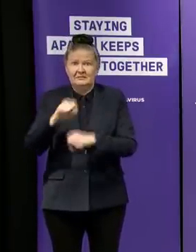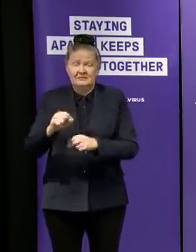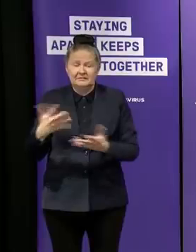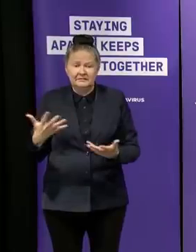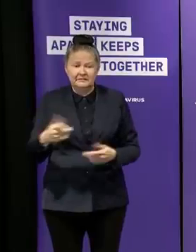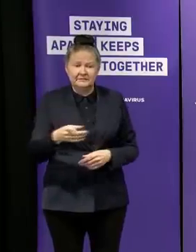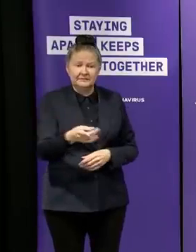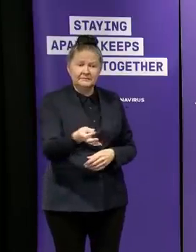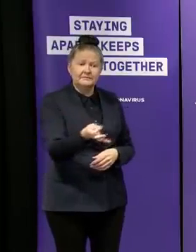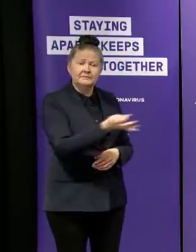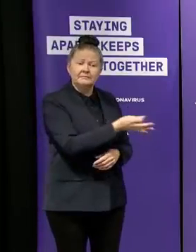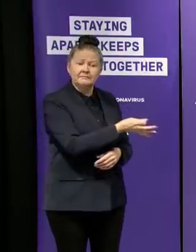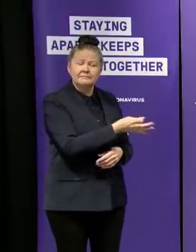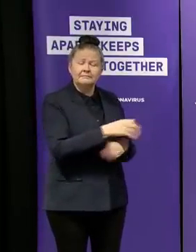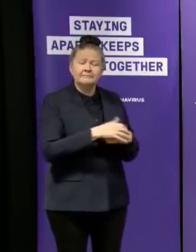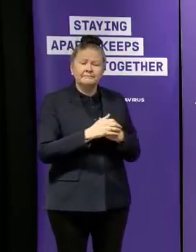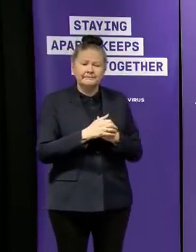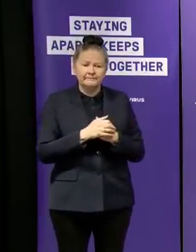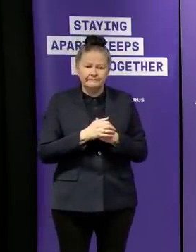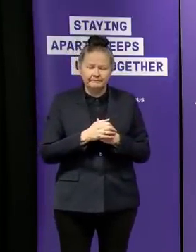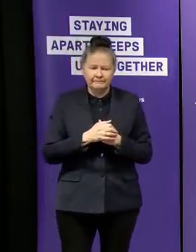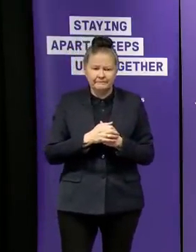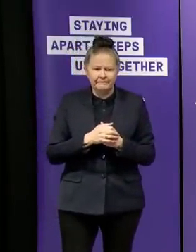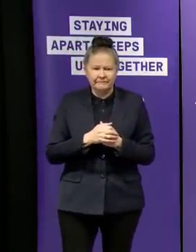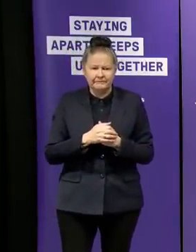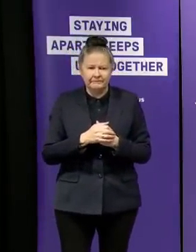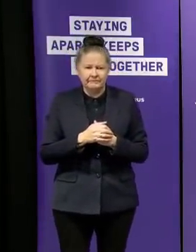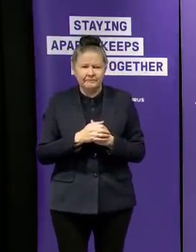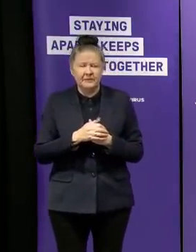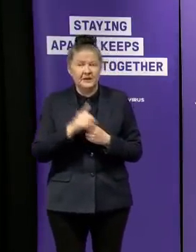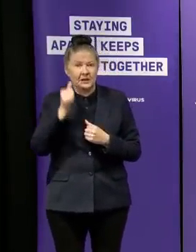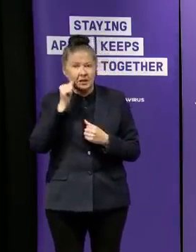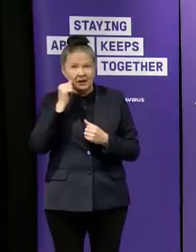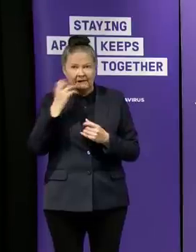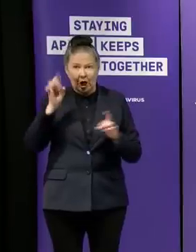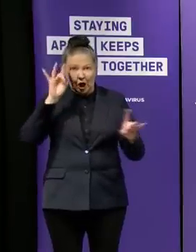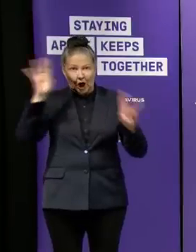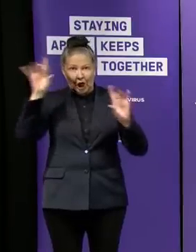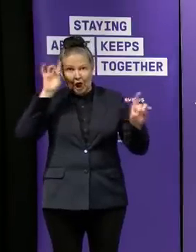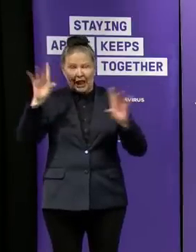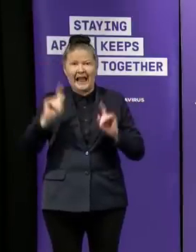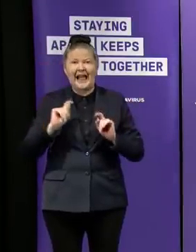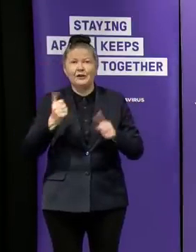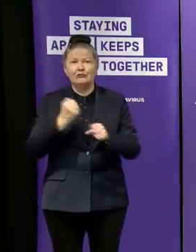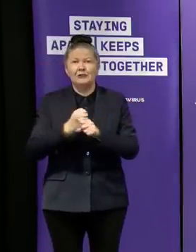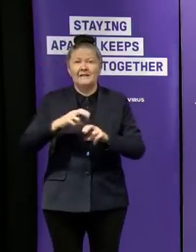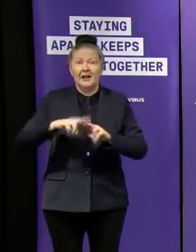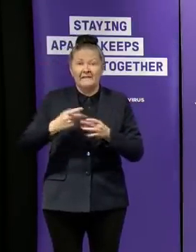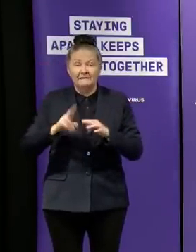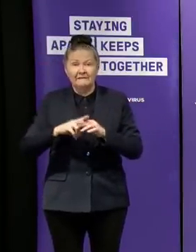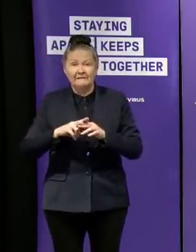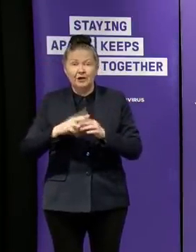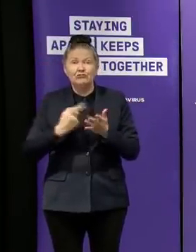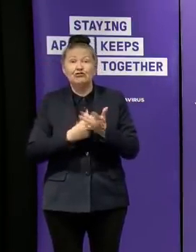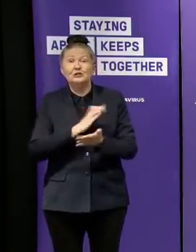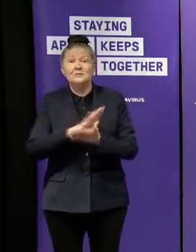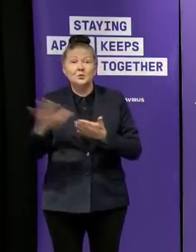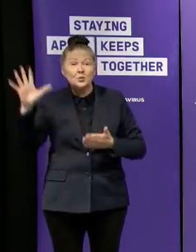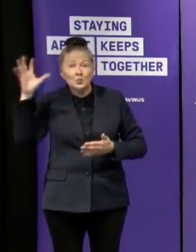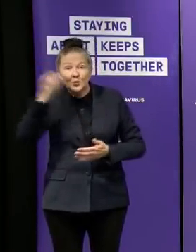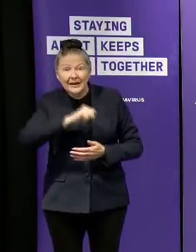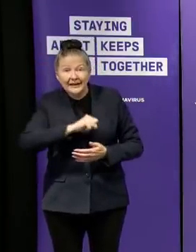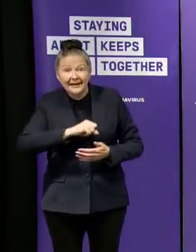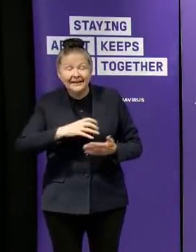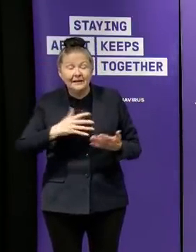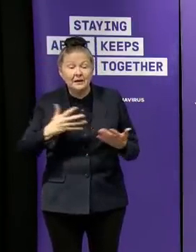Obviously, Swan Street in recent years has been pretty wild after grand finals with Richmond's success. Is there any other planning around enforcement